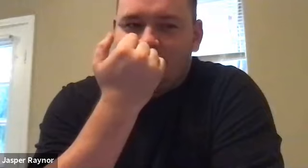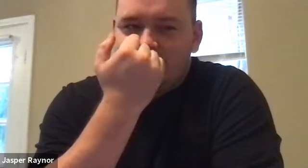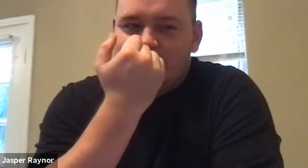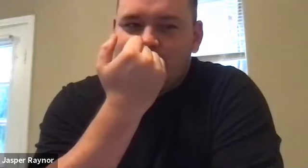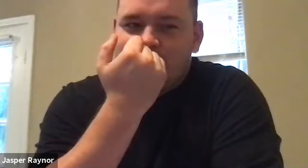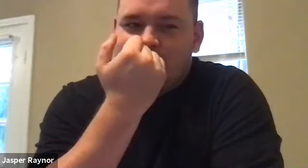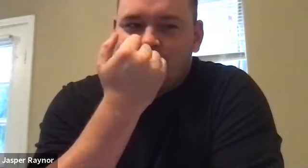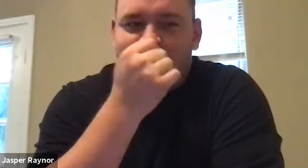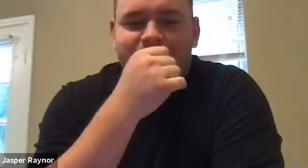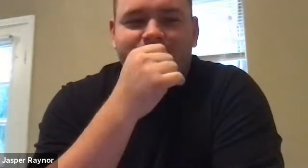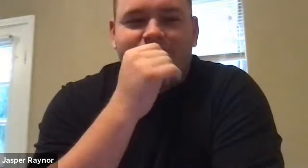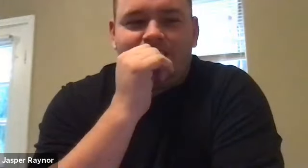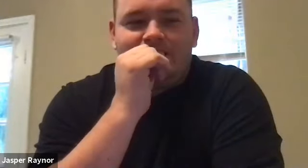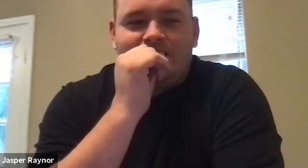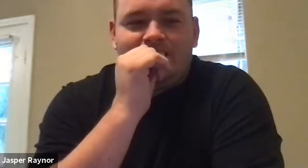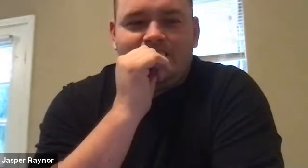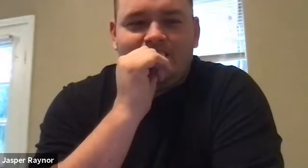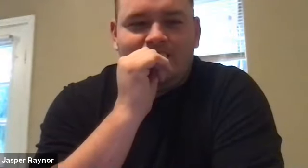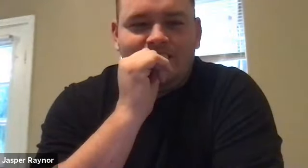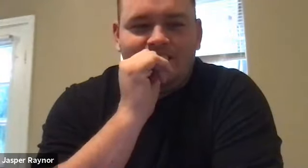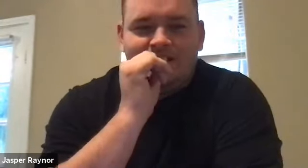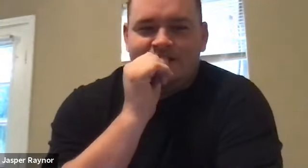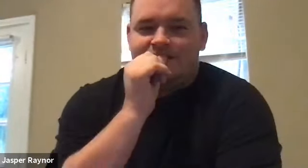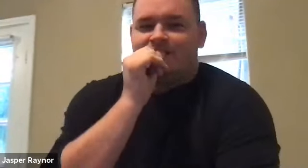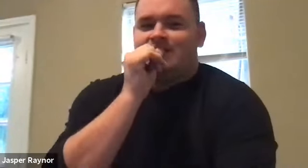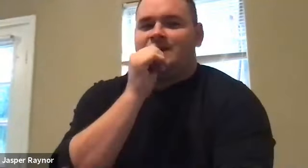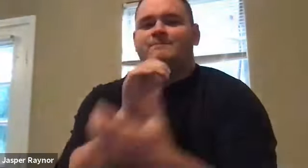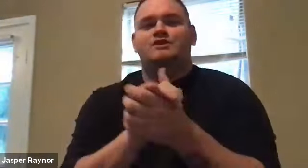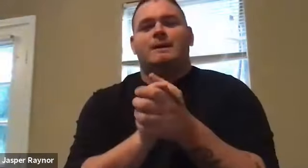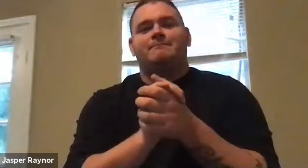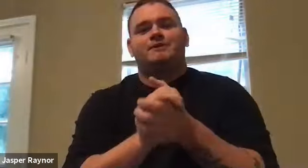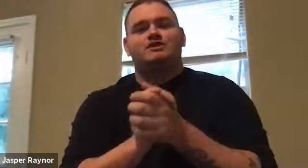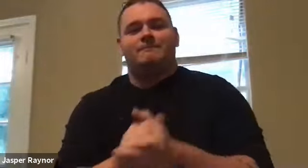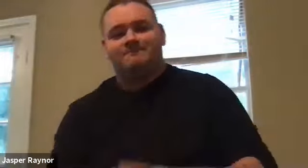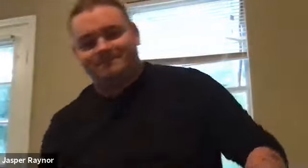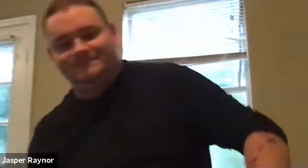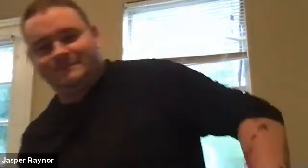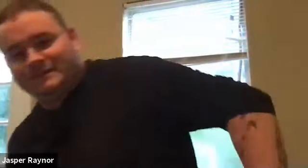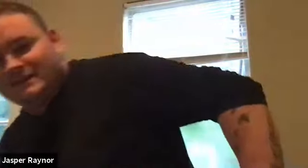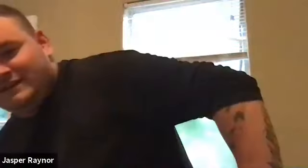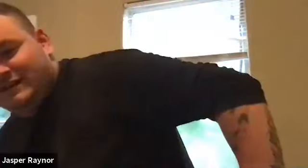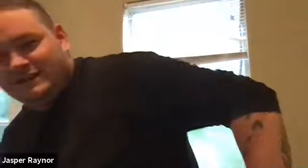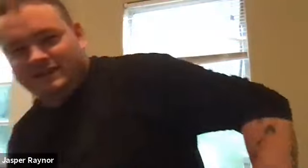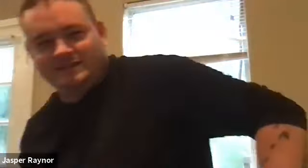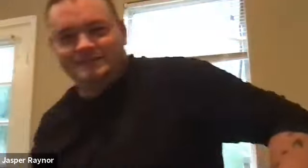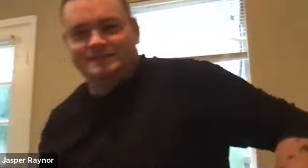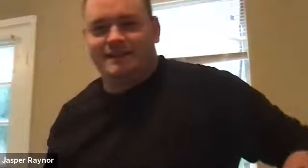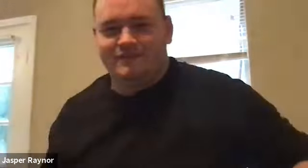SHAW and then N. Good job. Good job. I think, is that